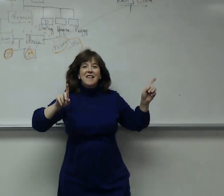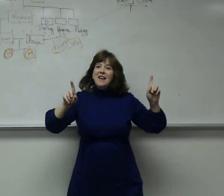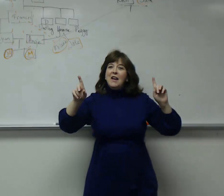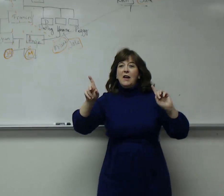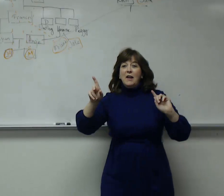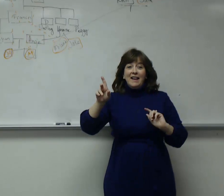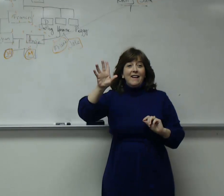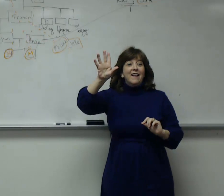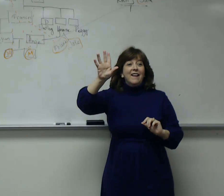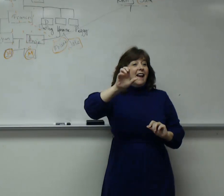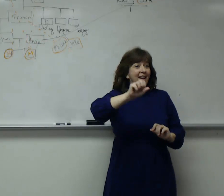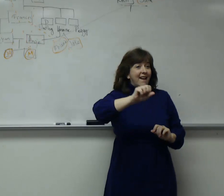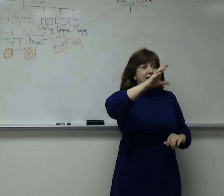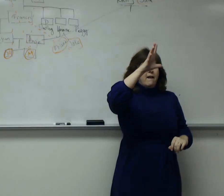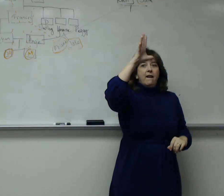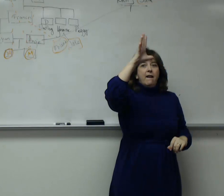Son-in-law, that's it.